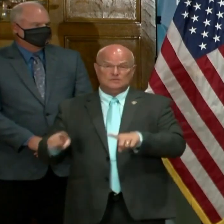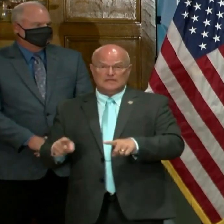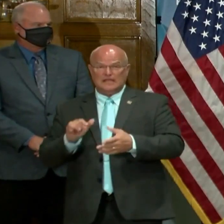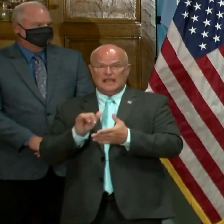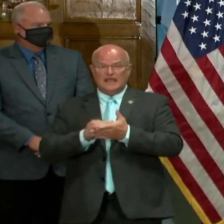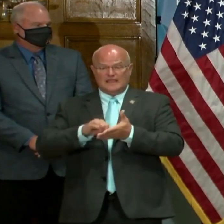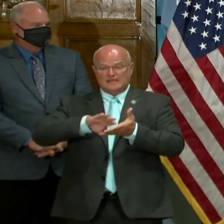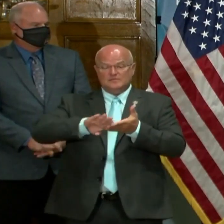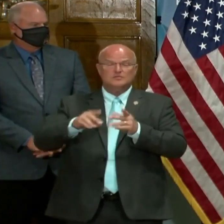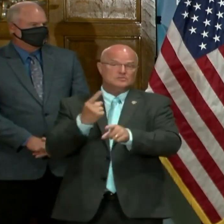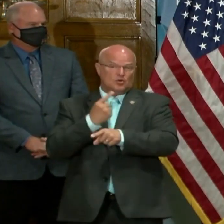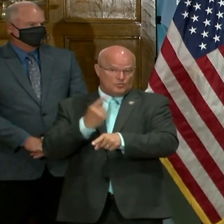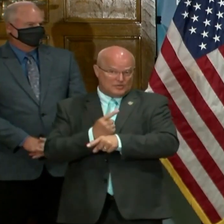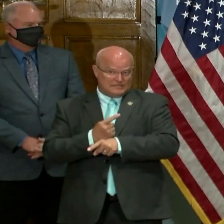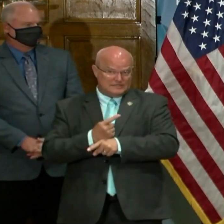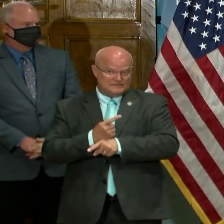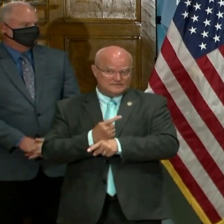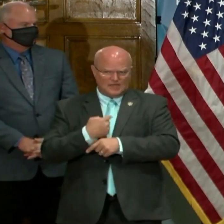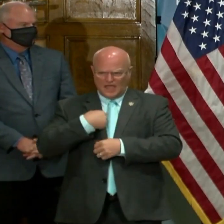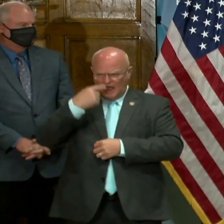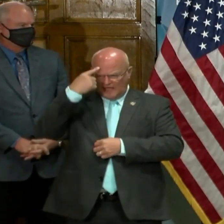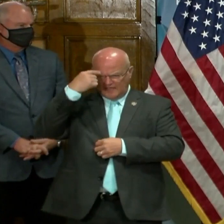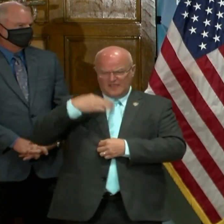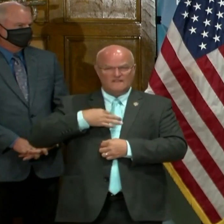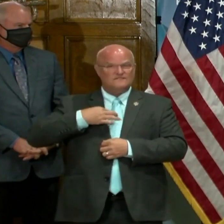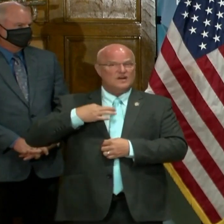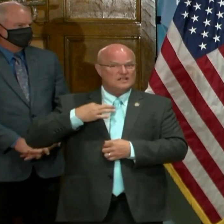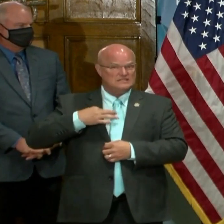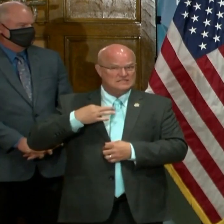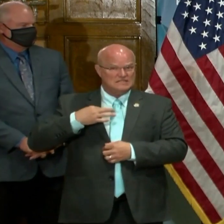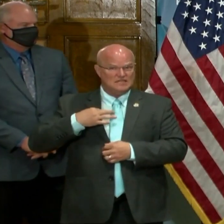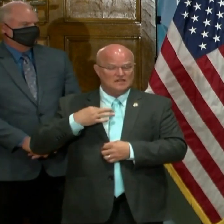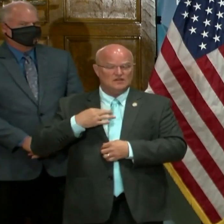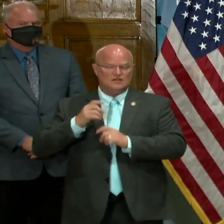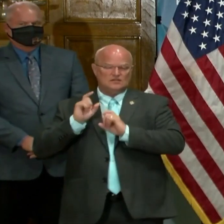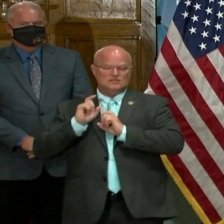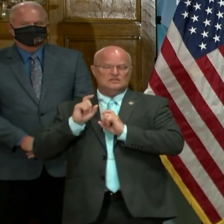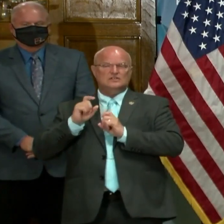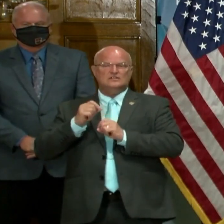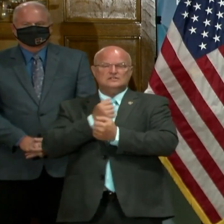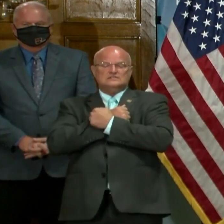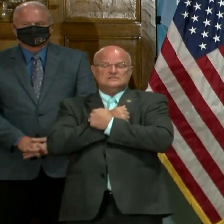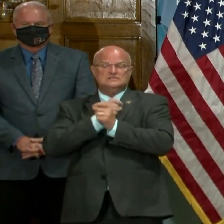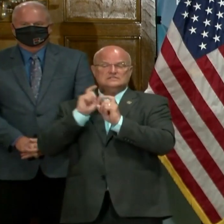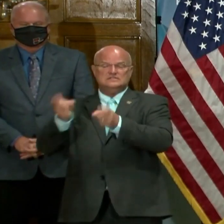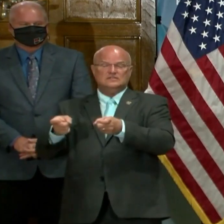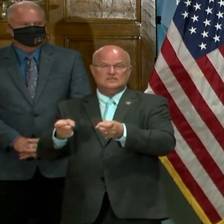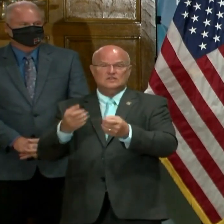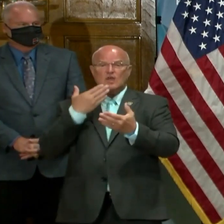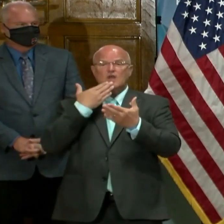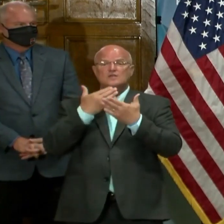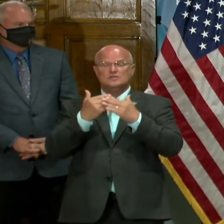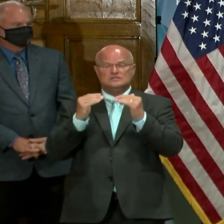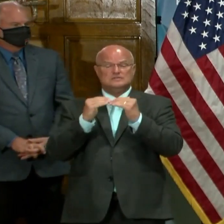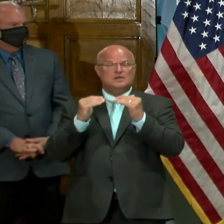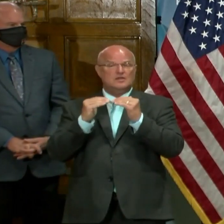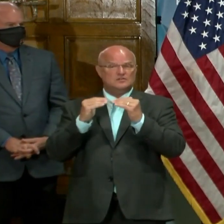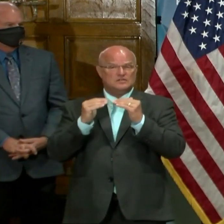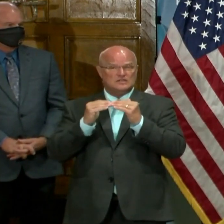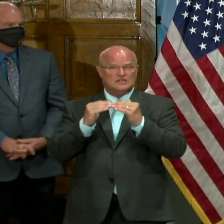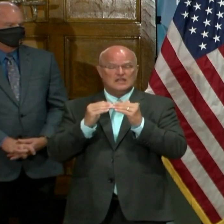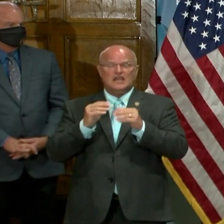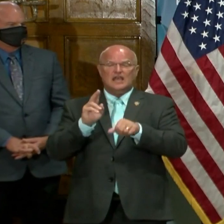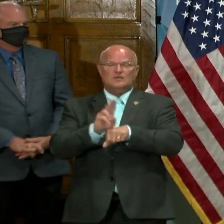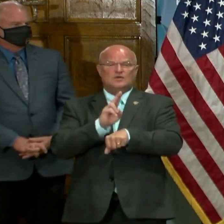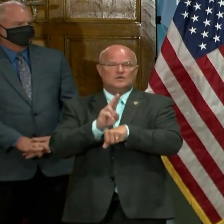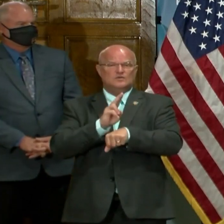which immunity is appropriate. I believe there's volunteer immunity, there's charitable immunity, there's Good Samaritan immunity, there's recreational land